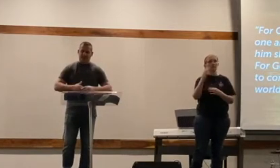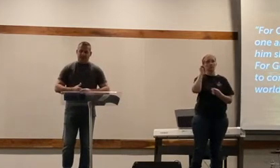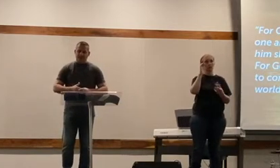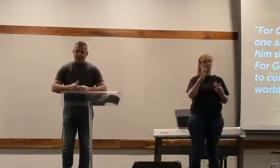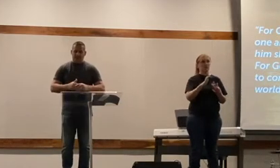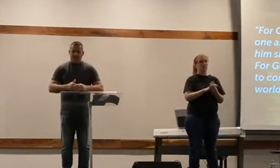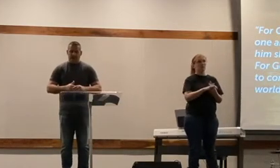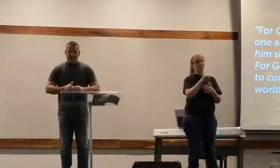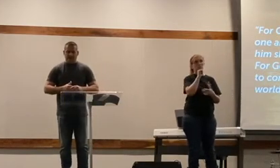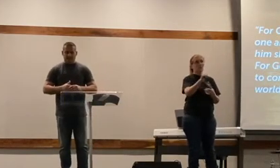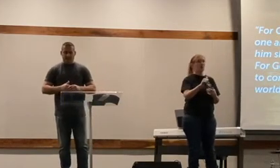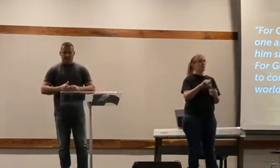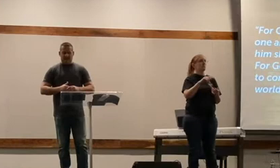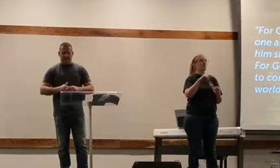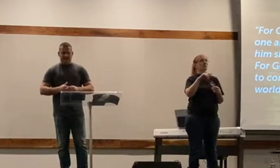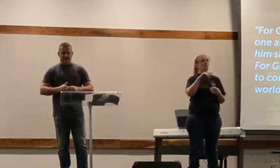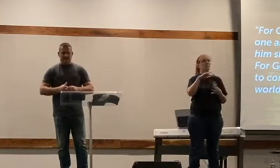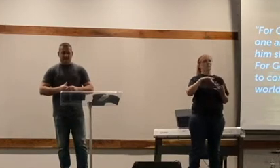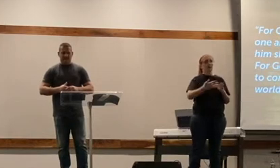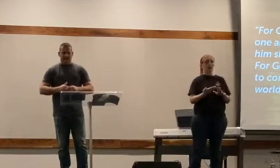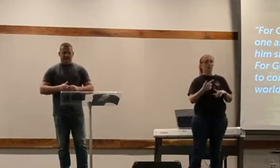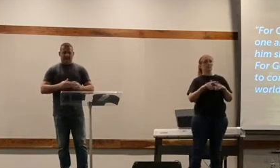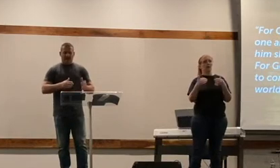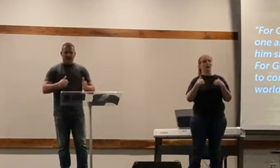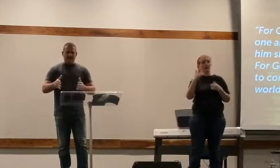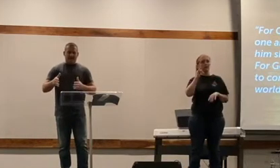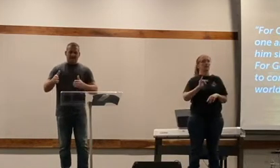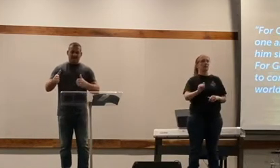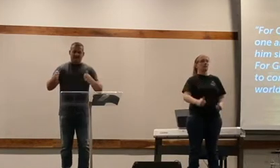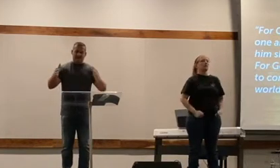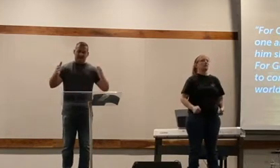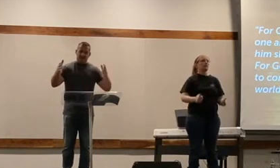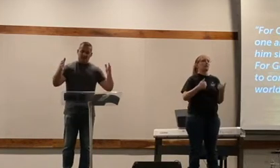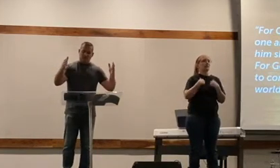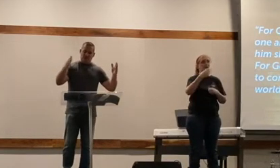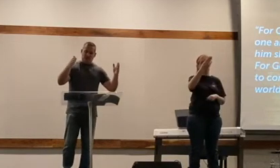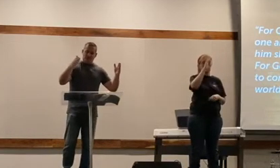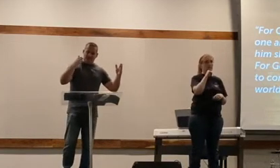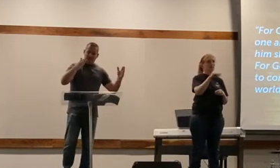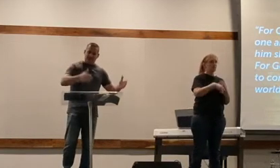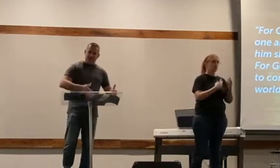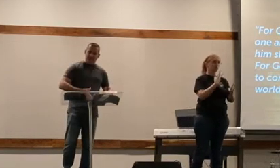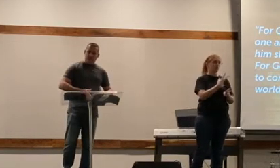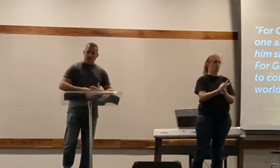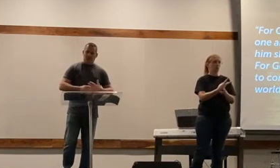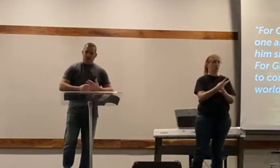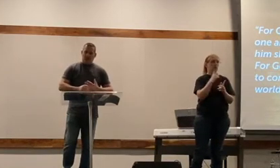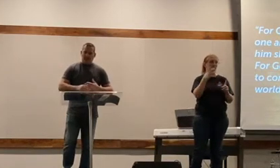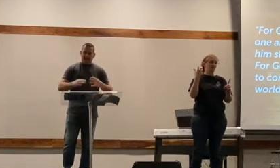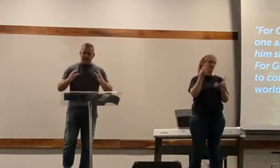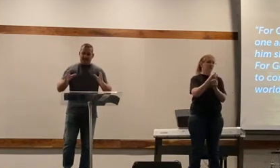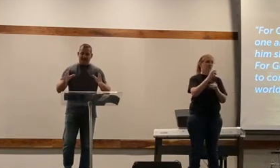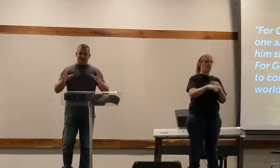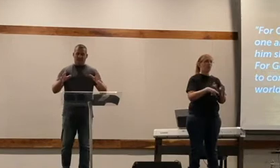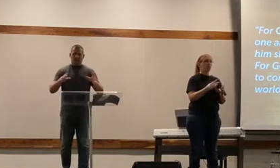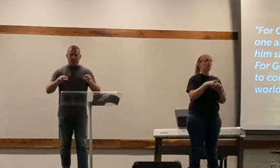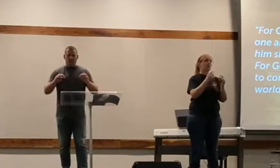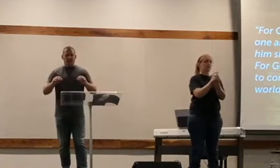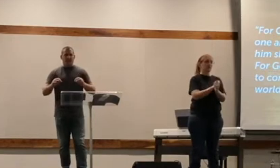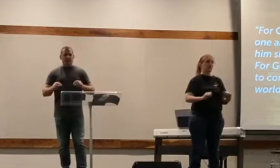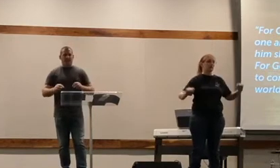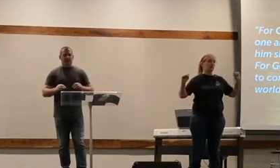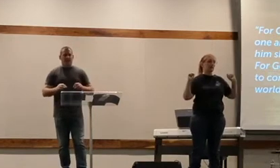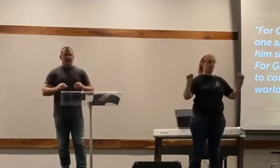shall not perish, but have eternal life. For God did not send his Son into the world to condemn the world, but to save the